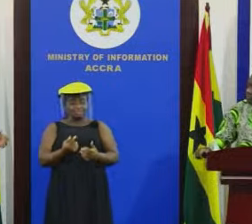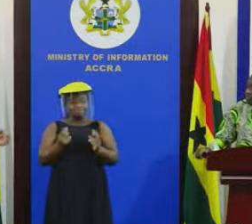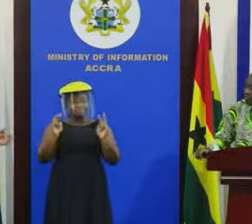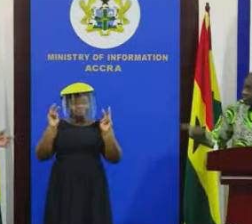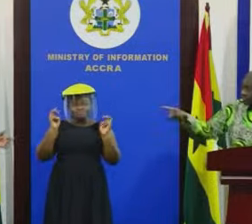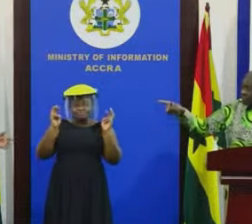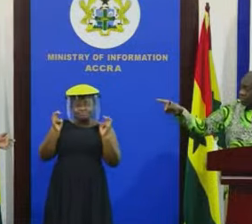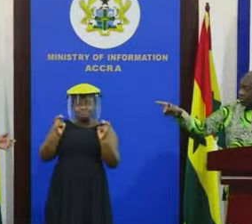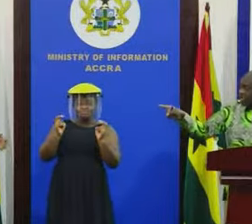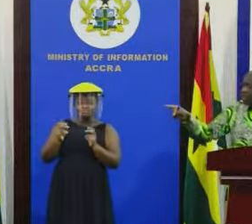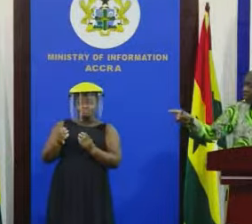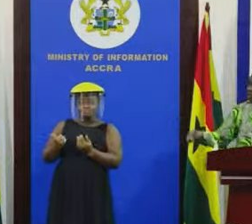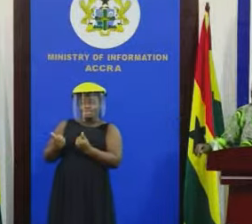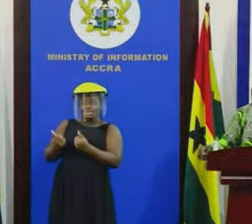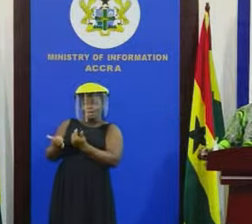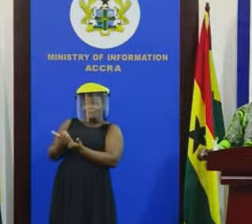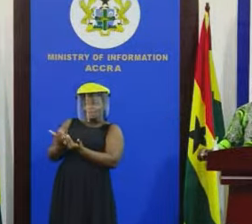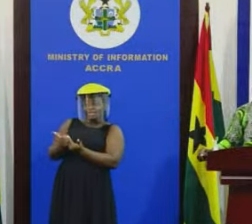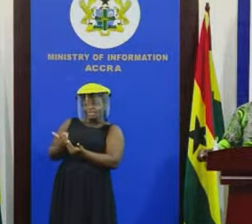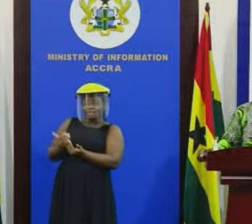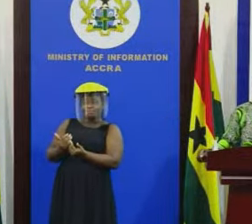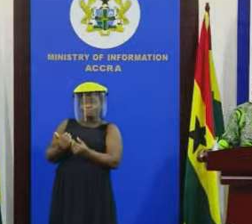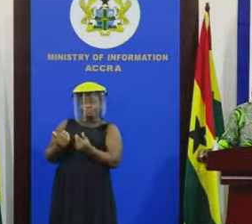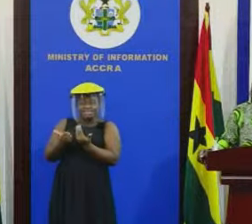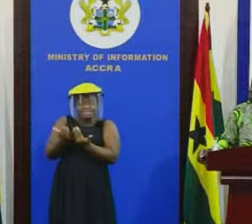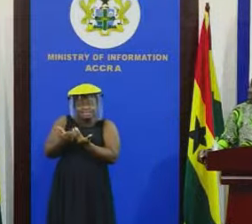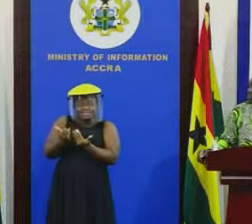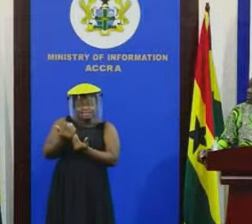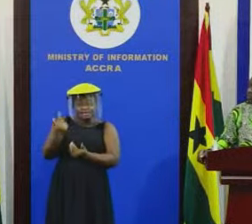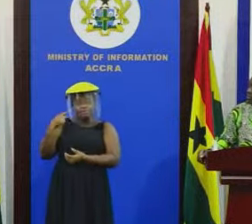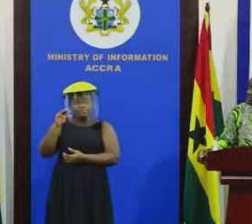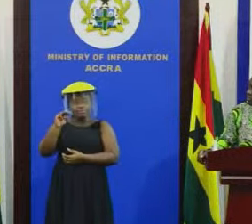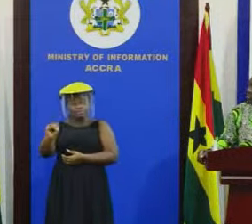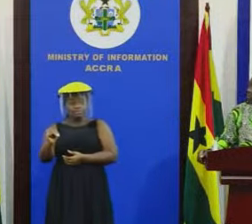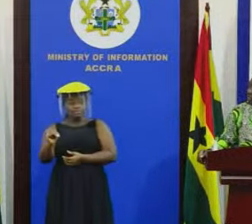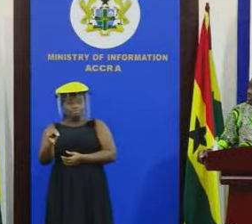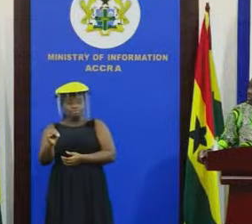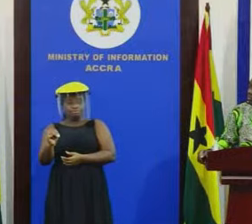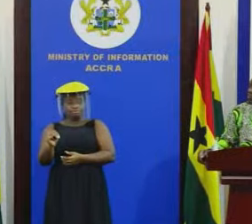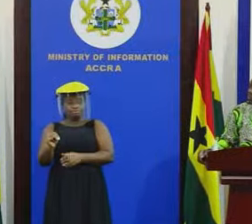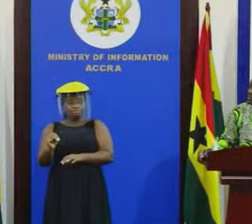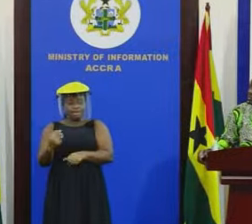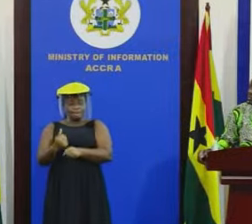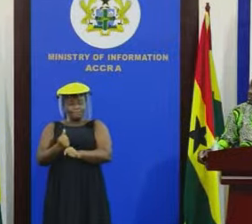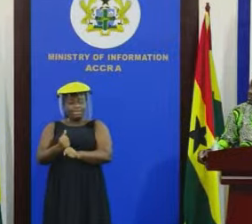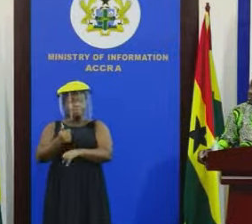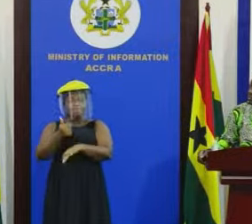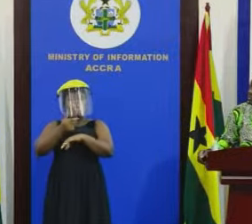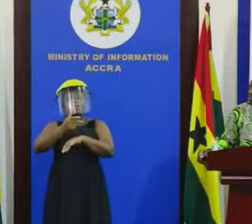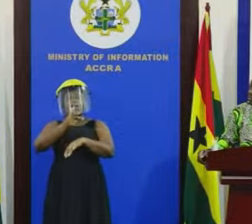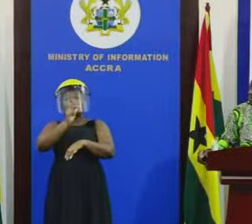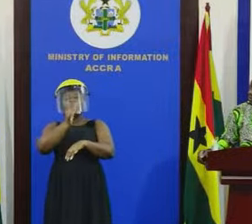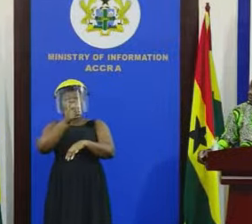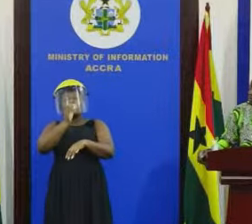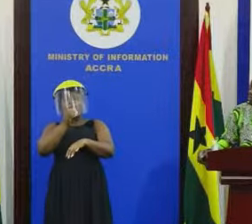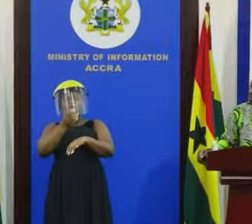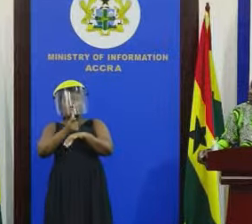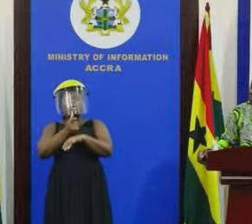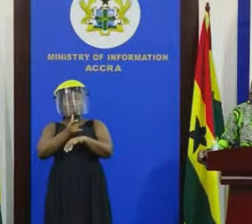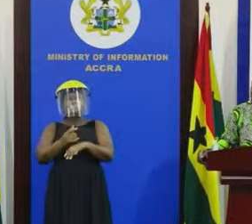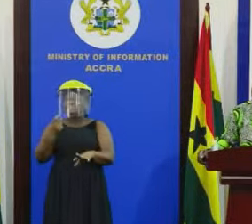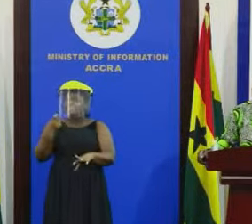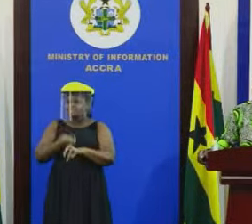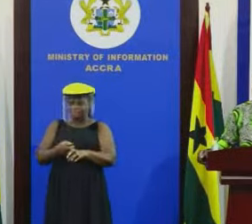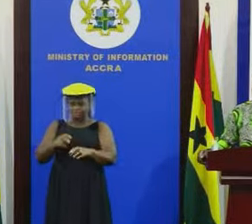has become easier. Into the microphone, In view of the fact that it has become easier for them to carry these things that make them drunk, it is very difficult checking